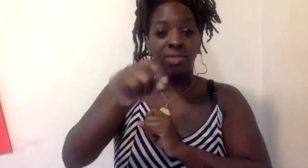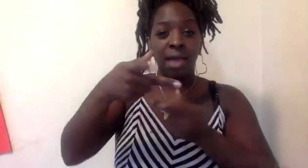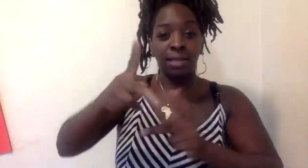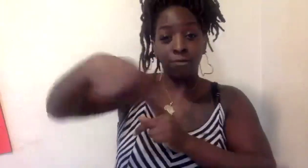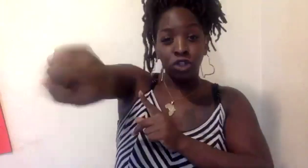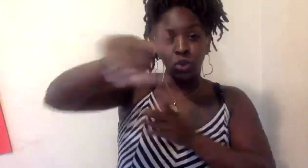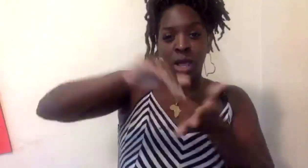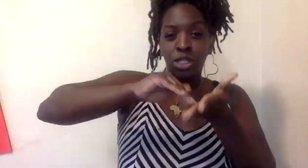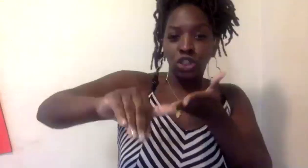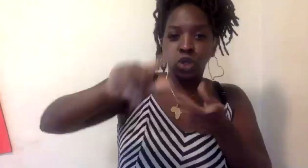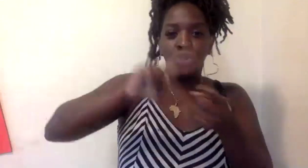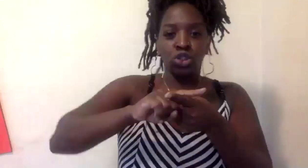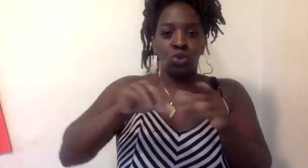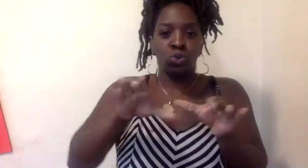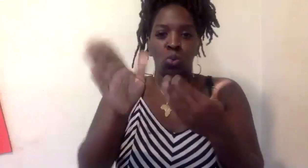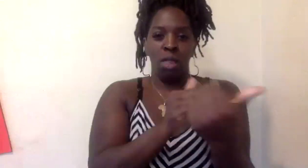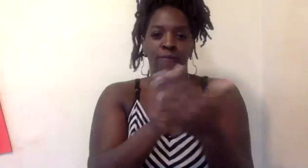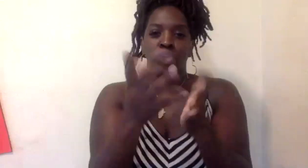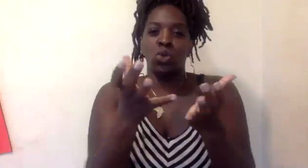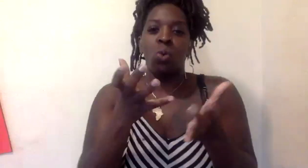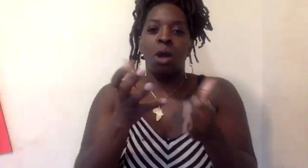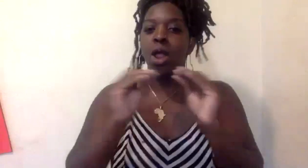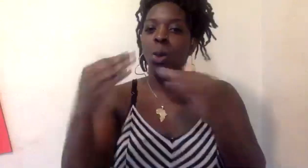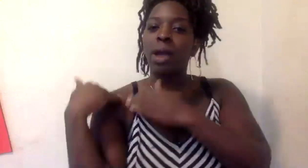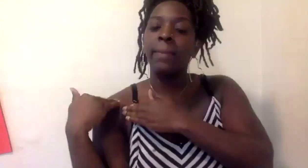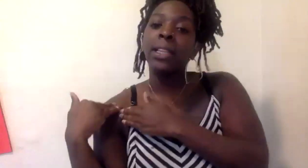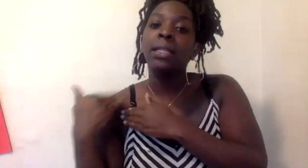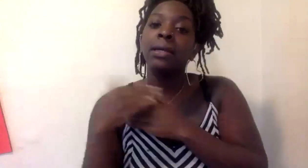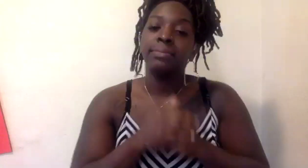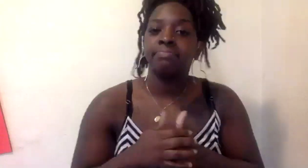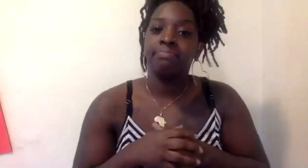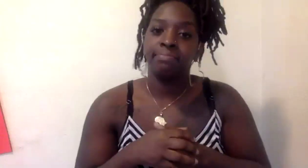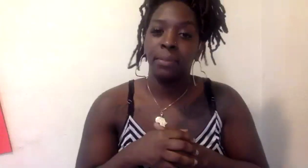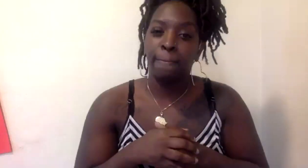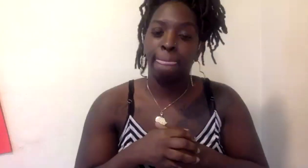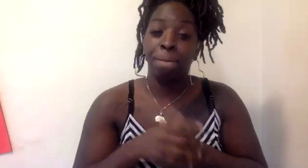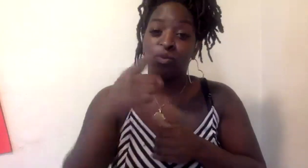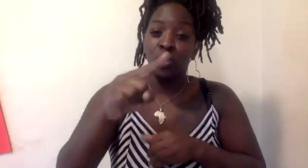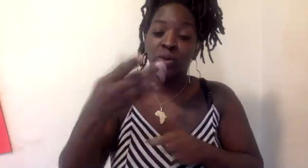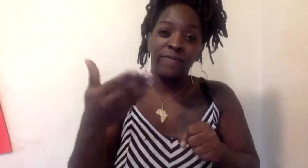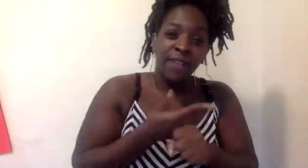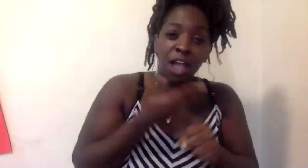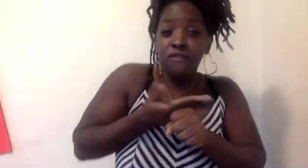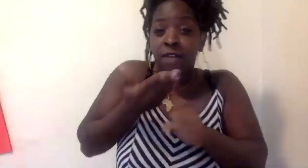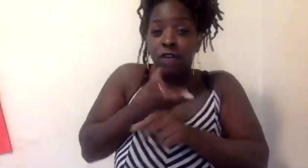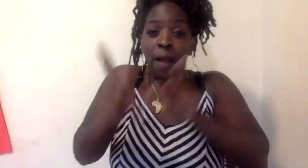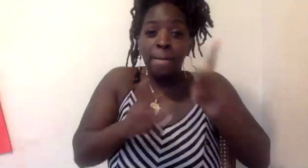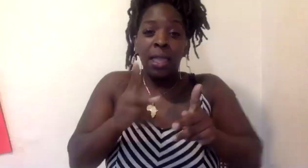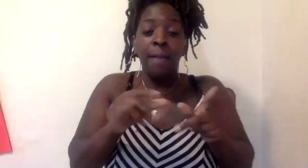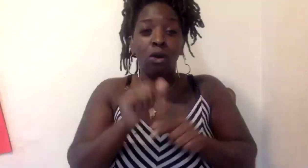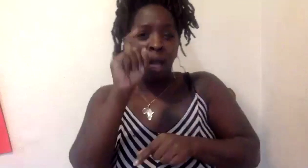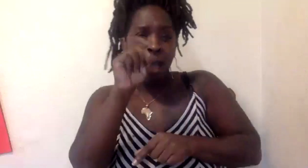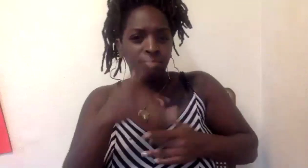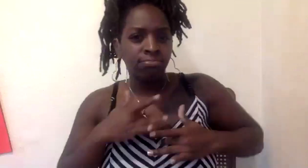at-will contract needs to change because that allows you to do whatever you want to do without any responsibility. You can